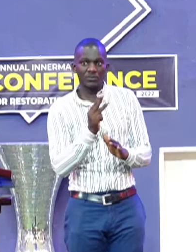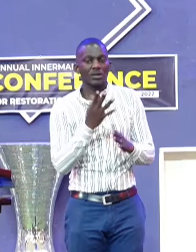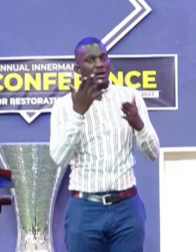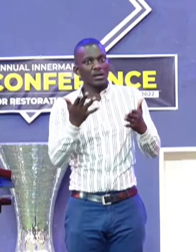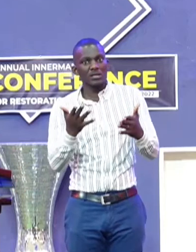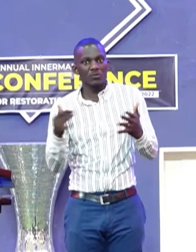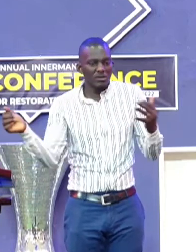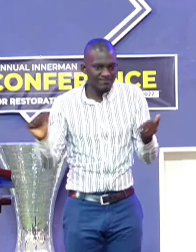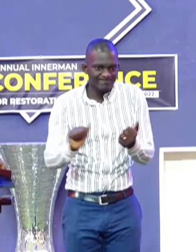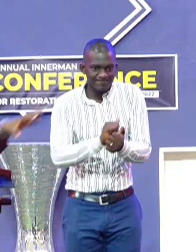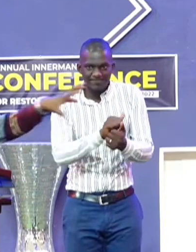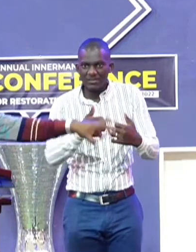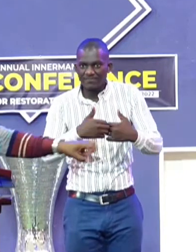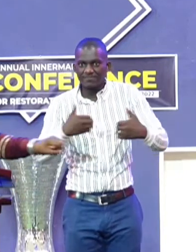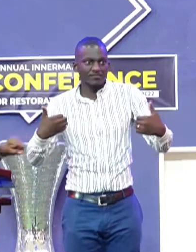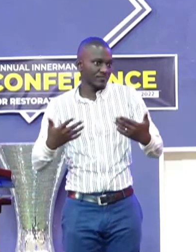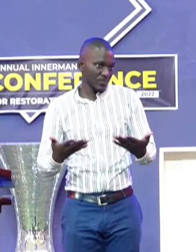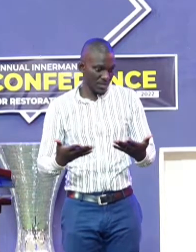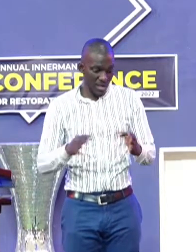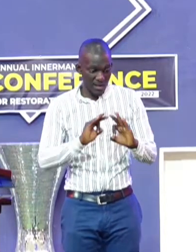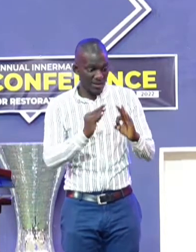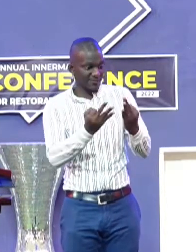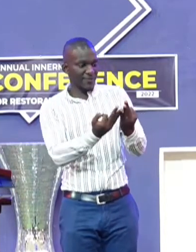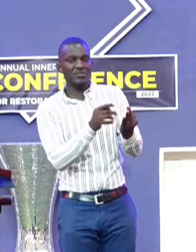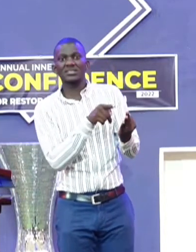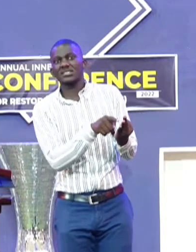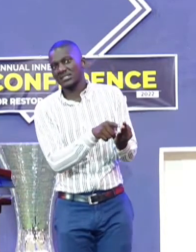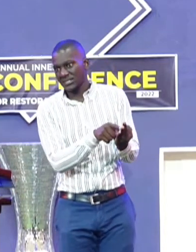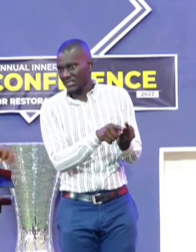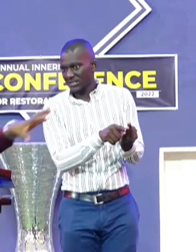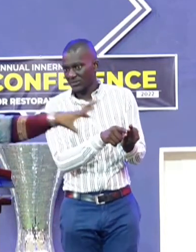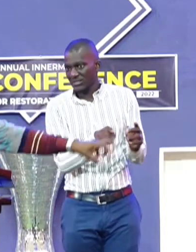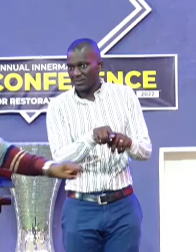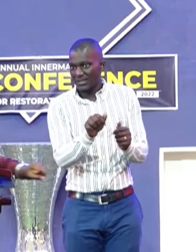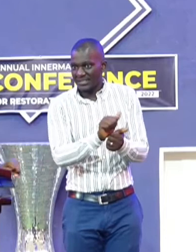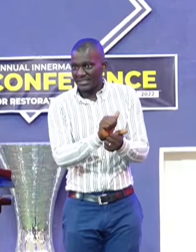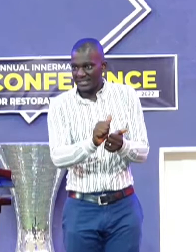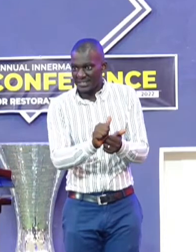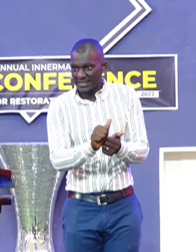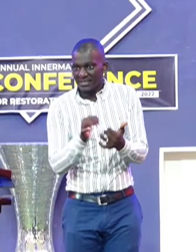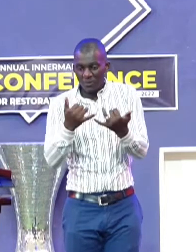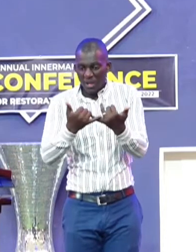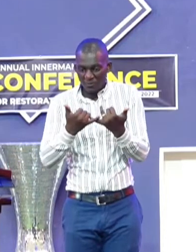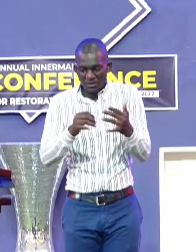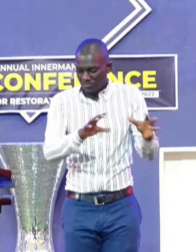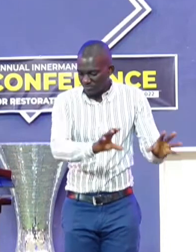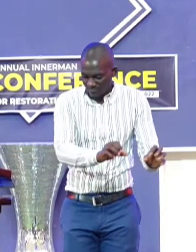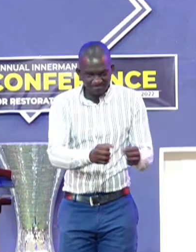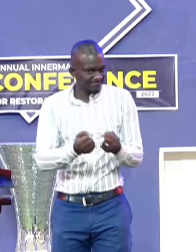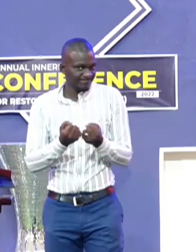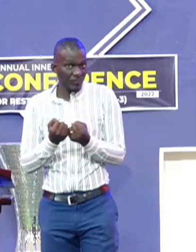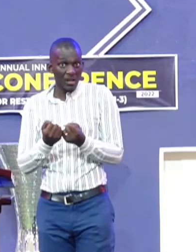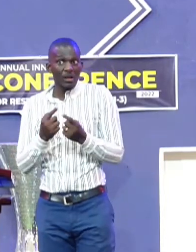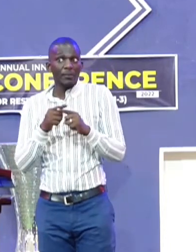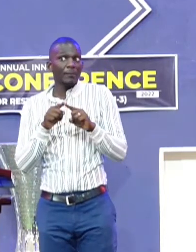he was torn. The family was torn. The woman is taken